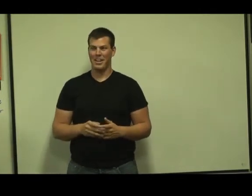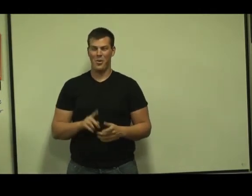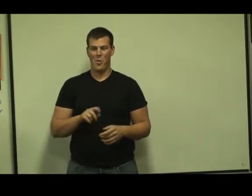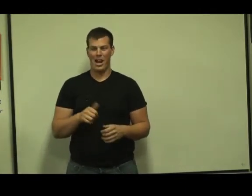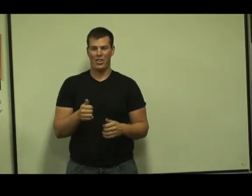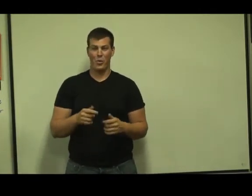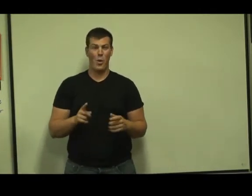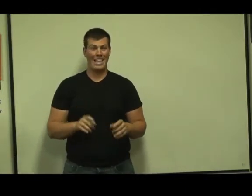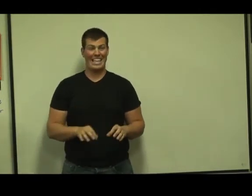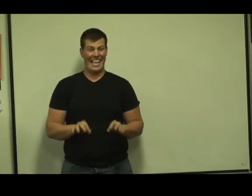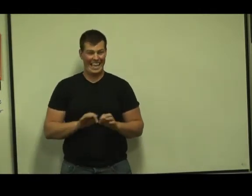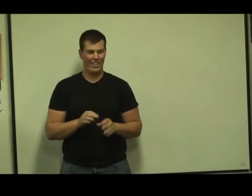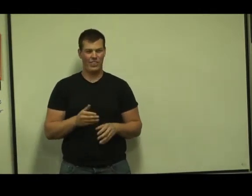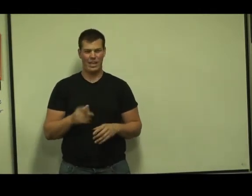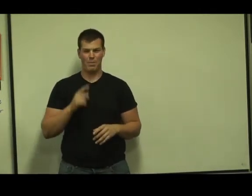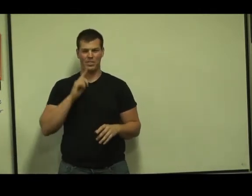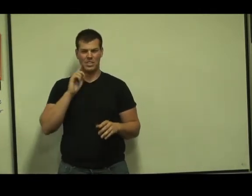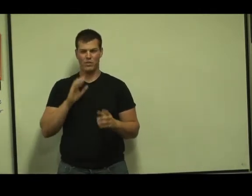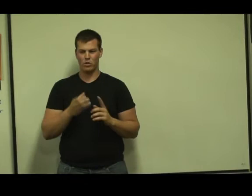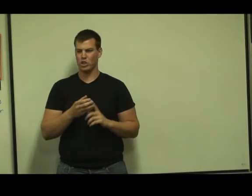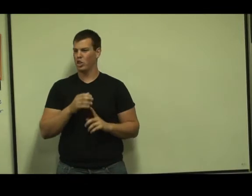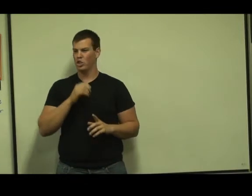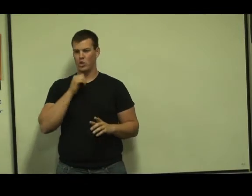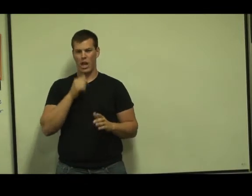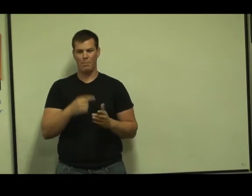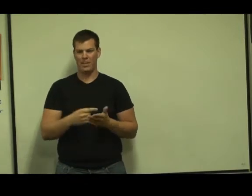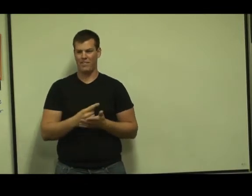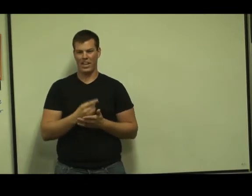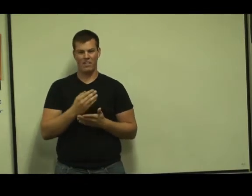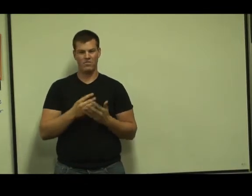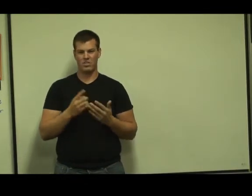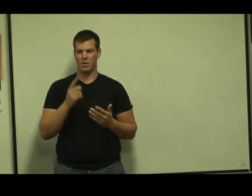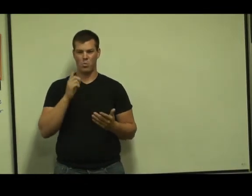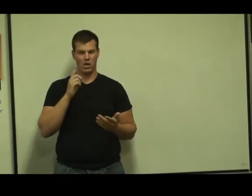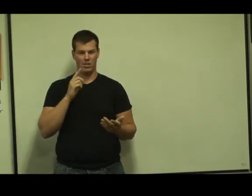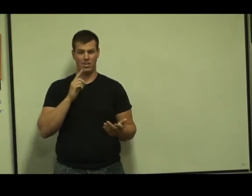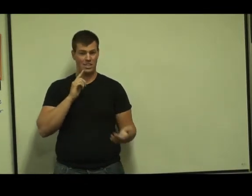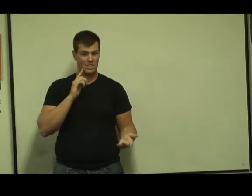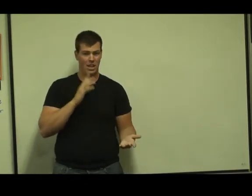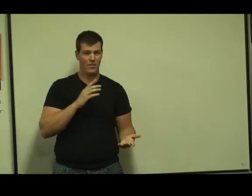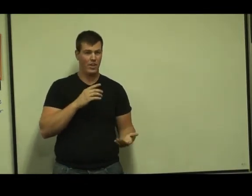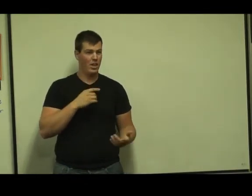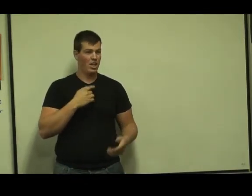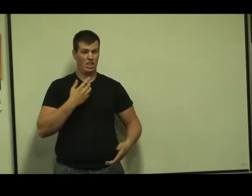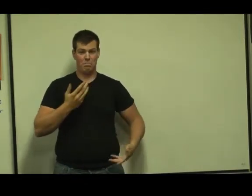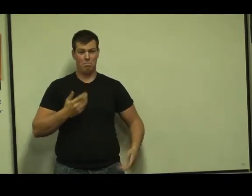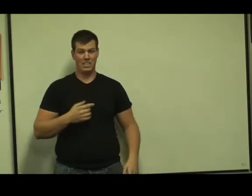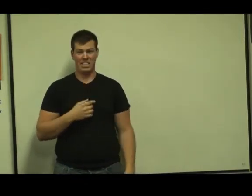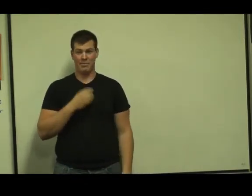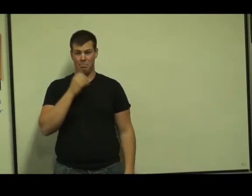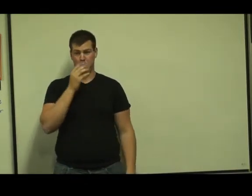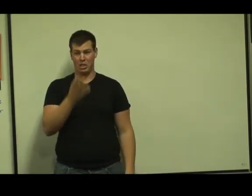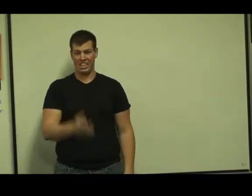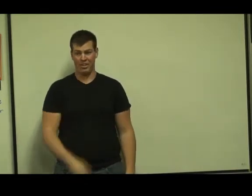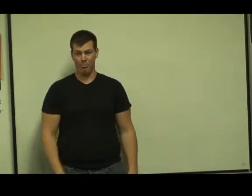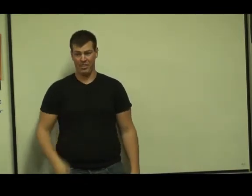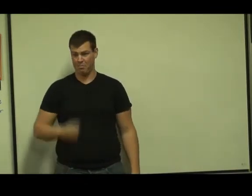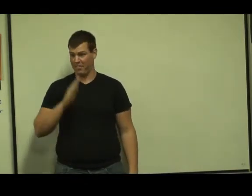Okay, what is the one key thing about the deaf culture to not be about the deaf one that is deaf? She's basically platinum,